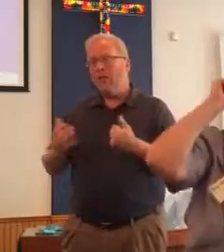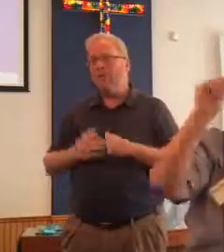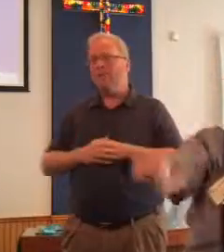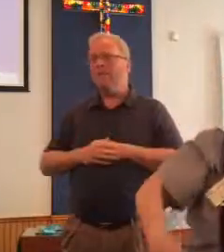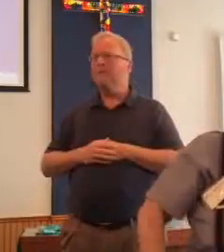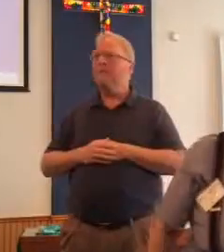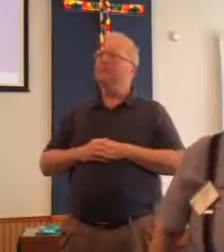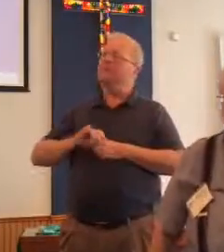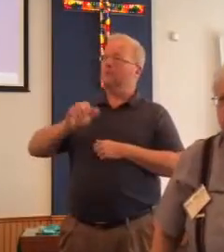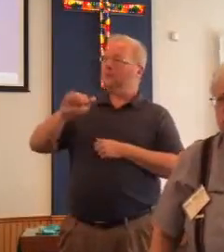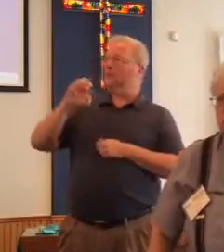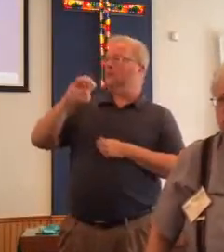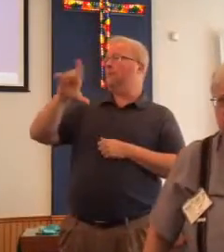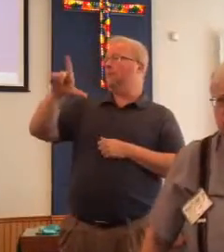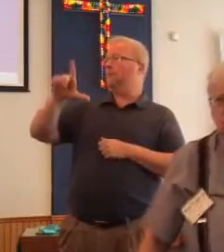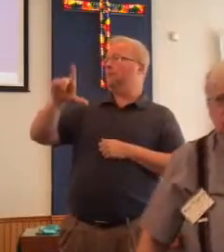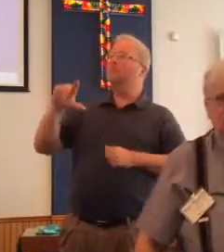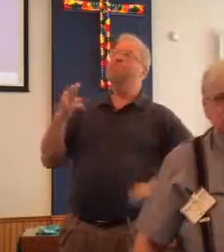Jael was a hero.